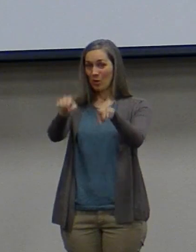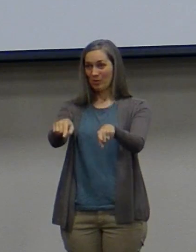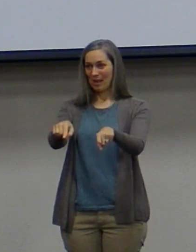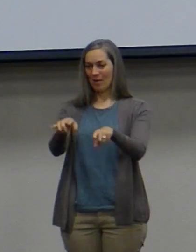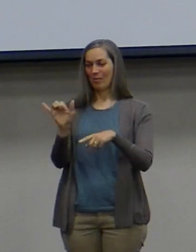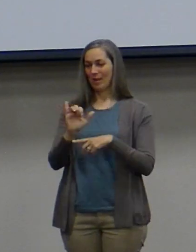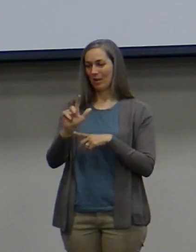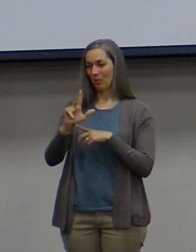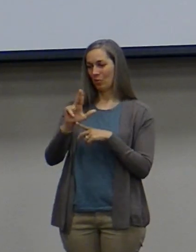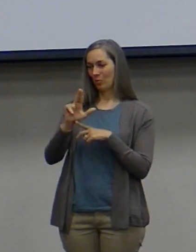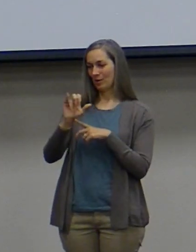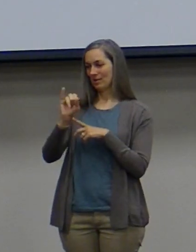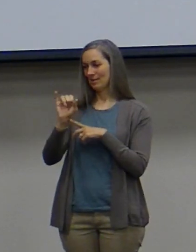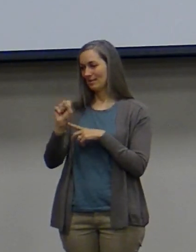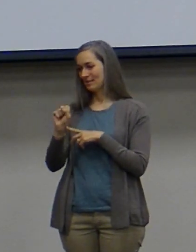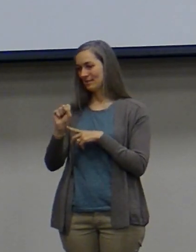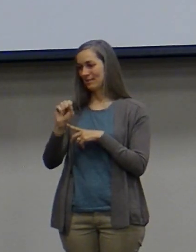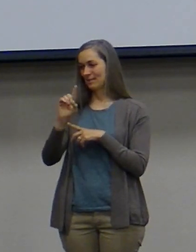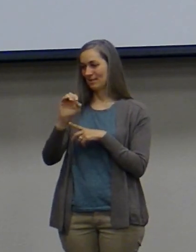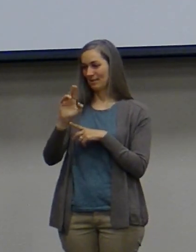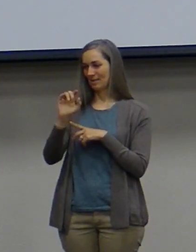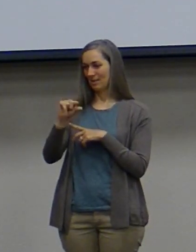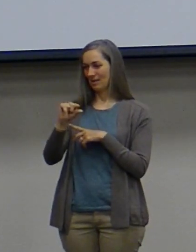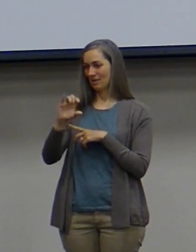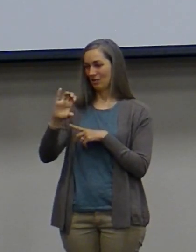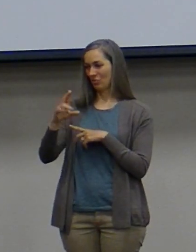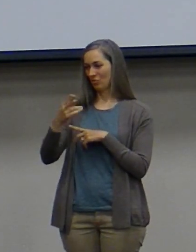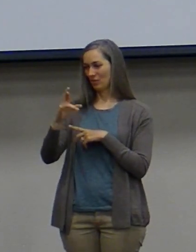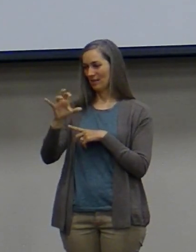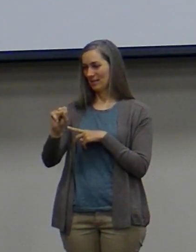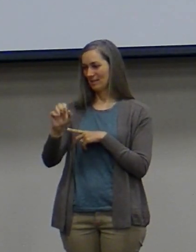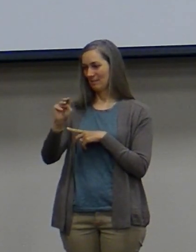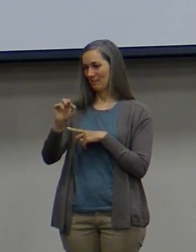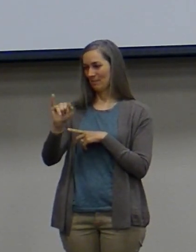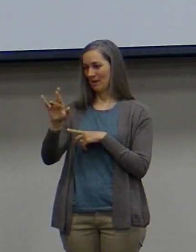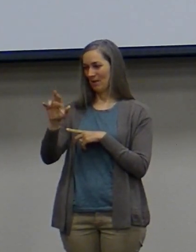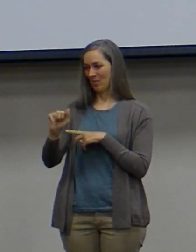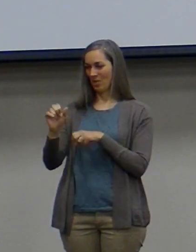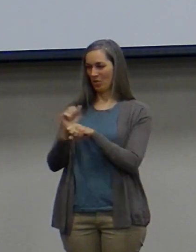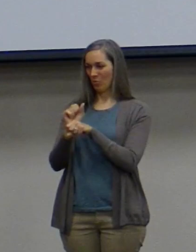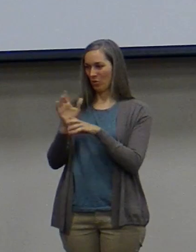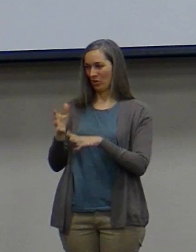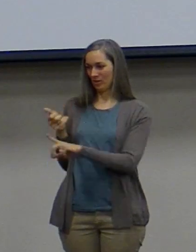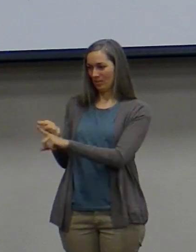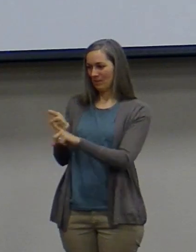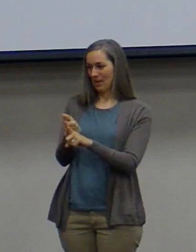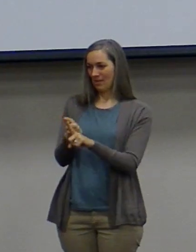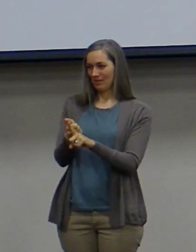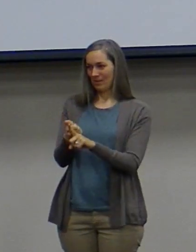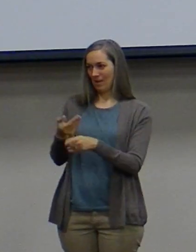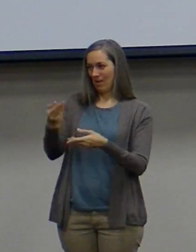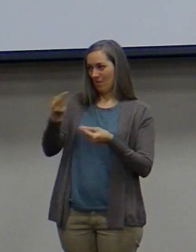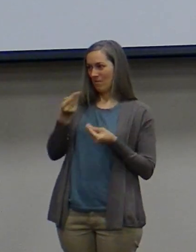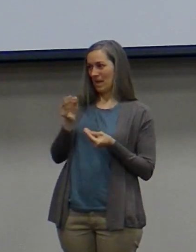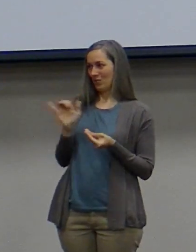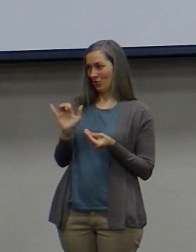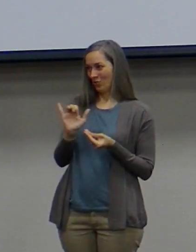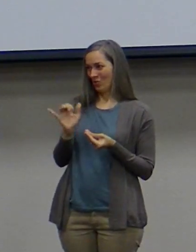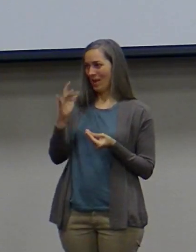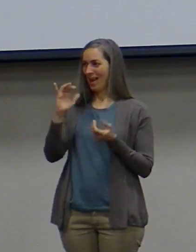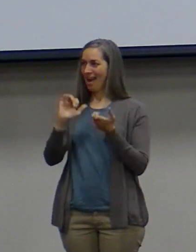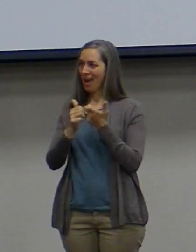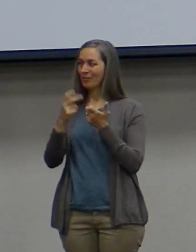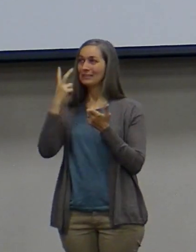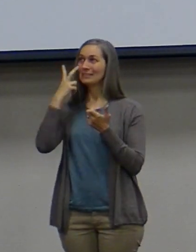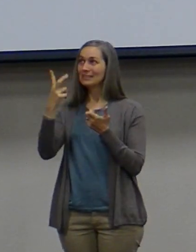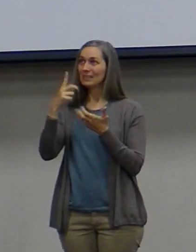Doug and Chris and Myra and Daniel and Ashley all go out, they're fed in a powerful way just by seeing what the Lord does.